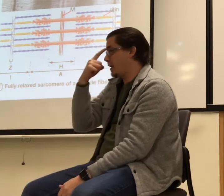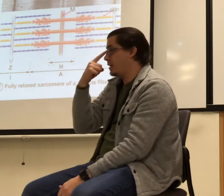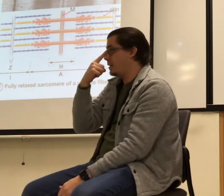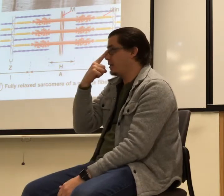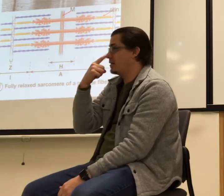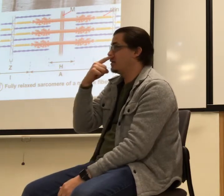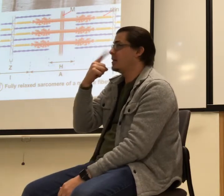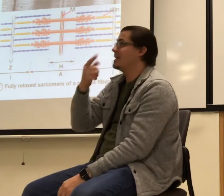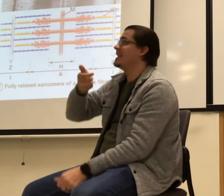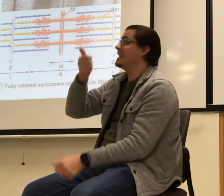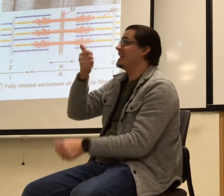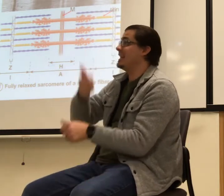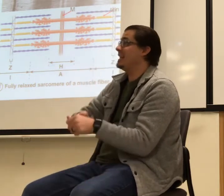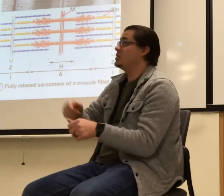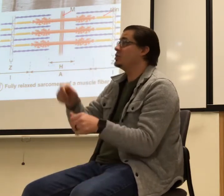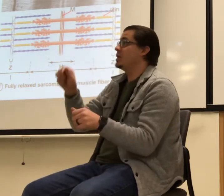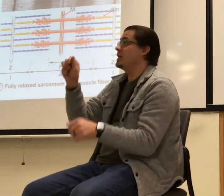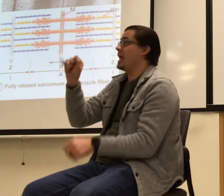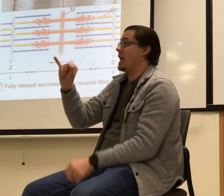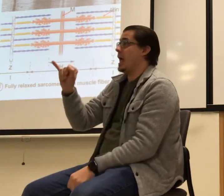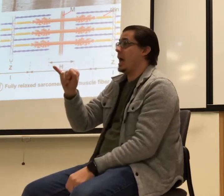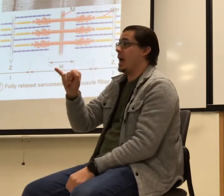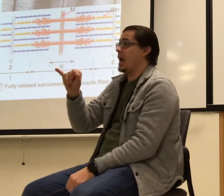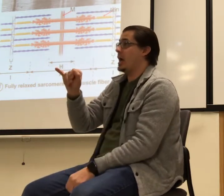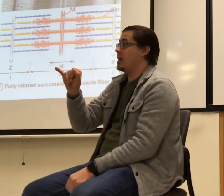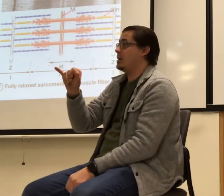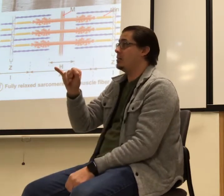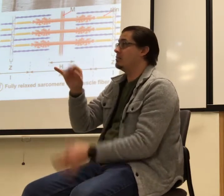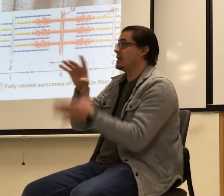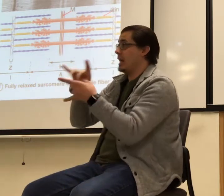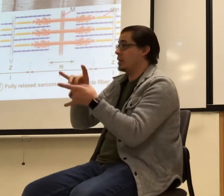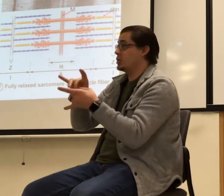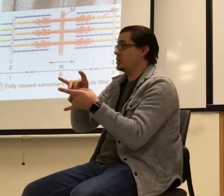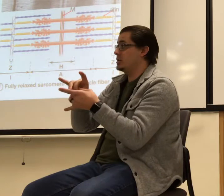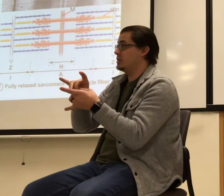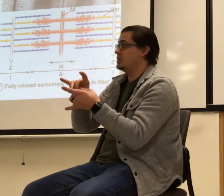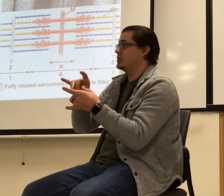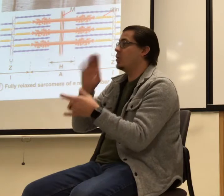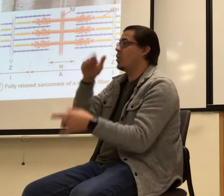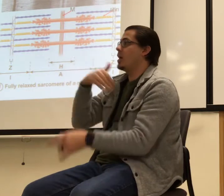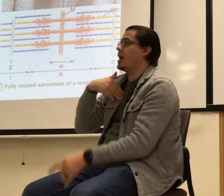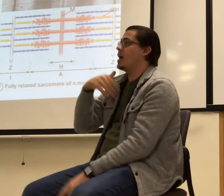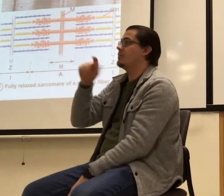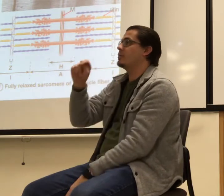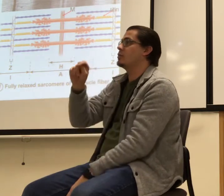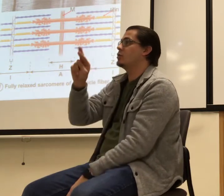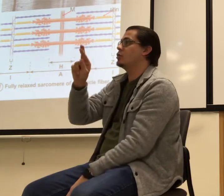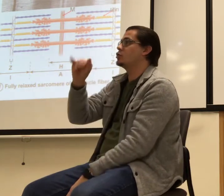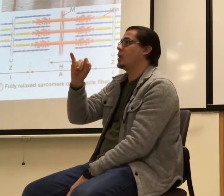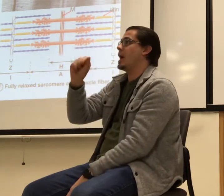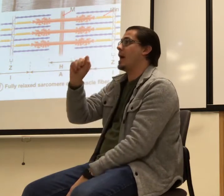At each Iban junction,